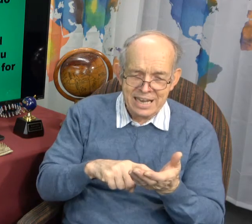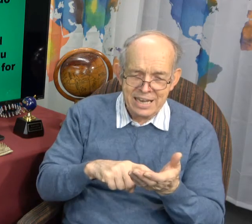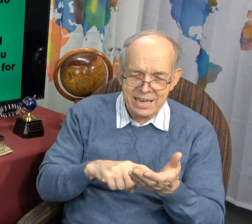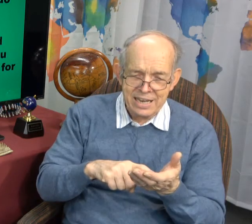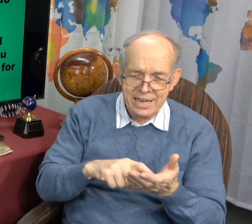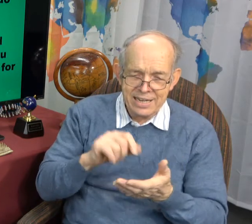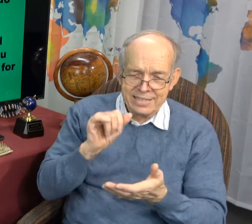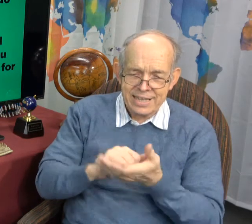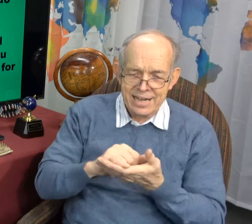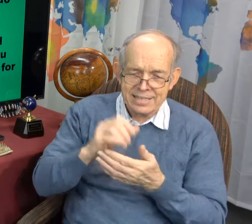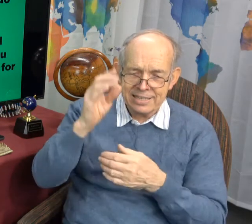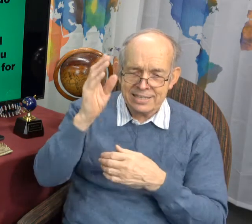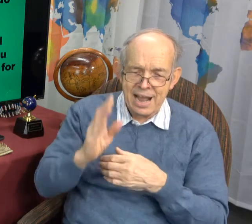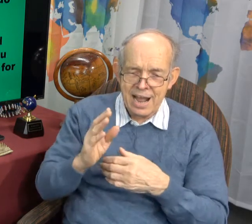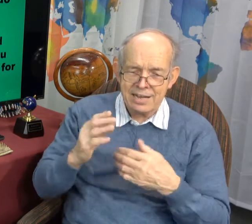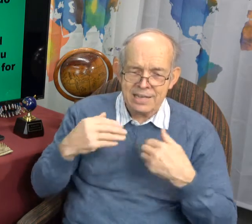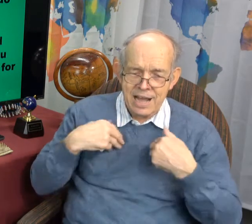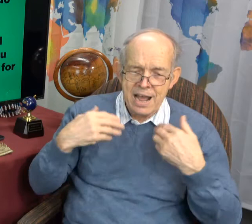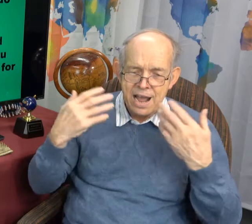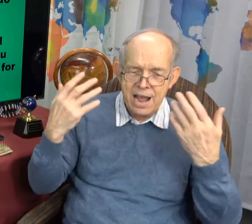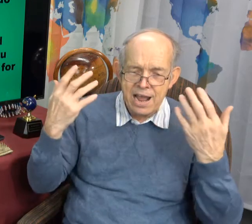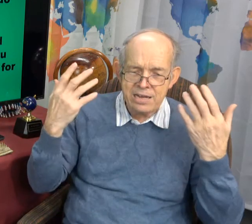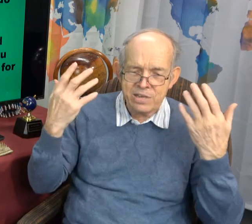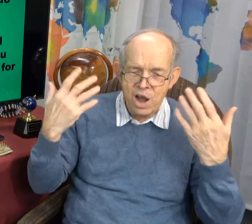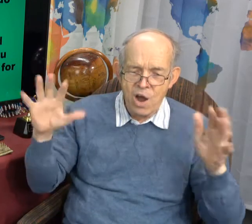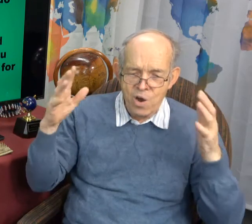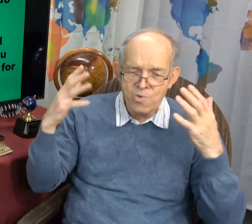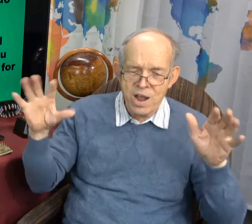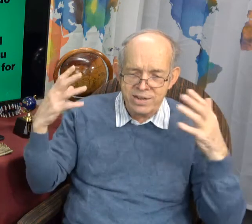recognizes that God has already